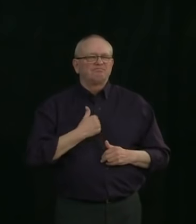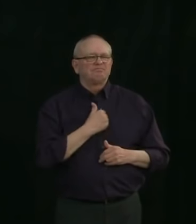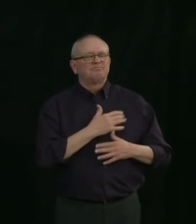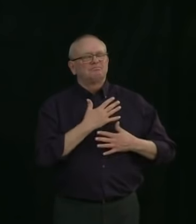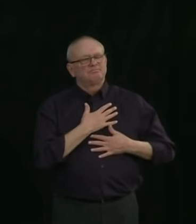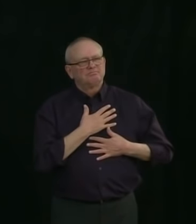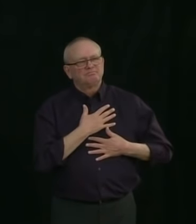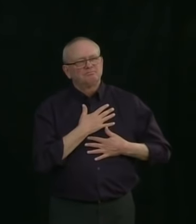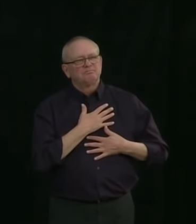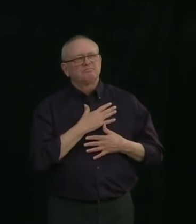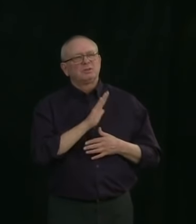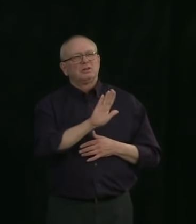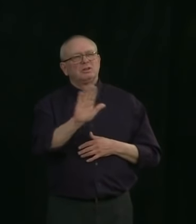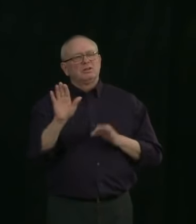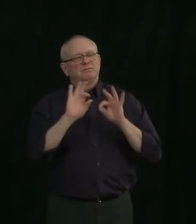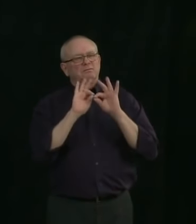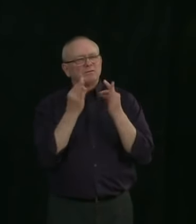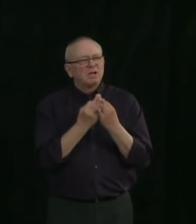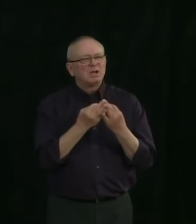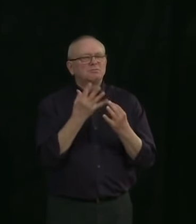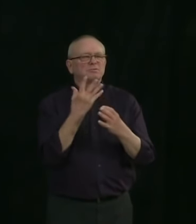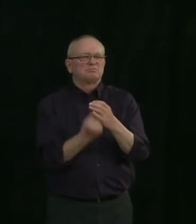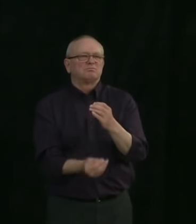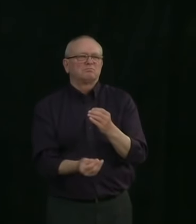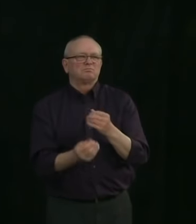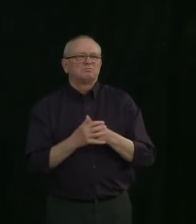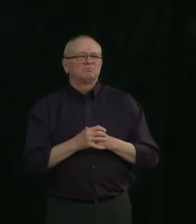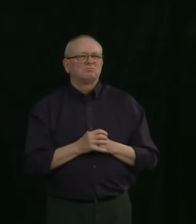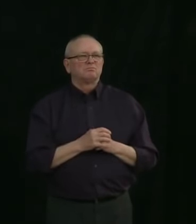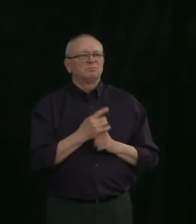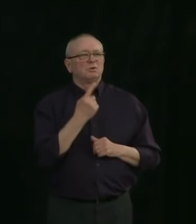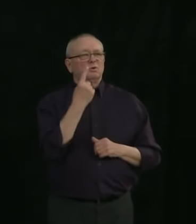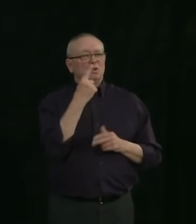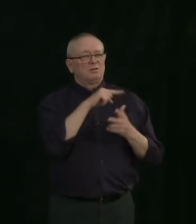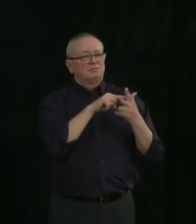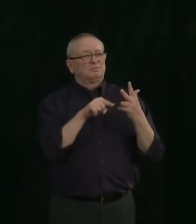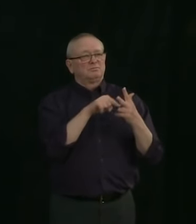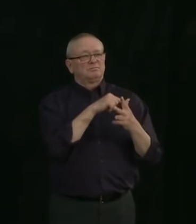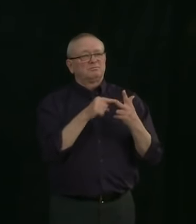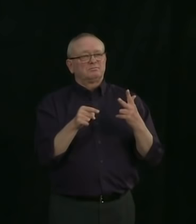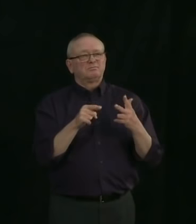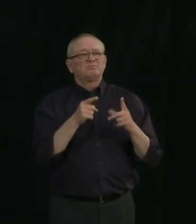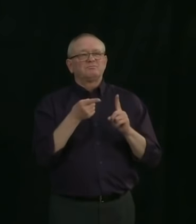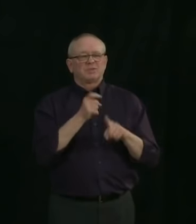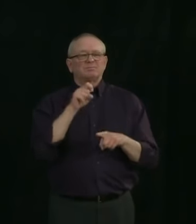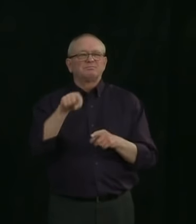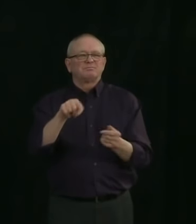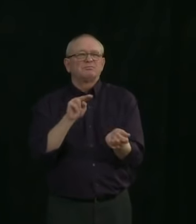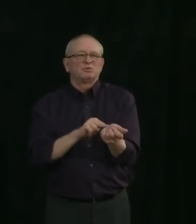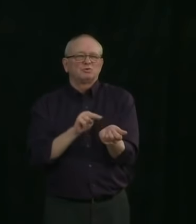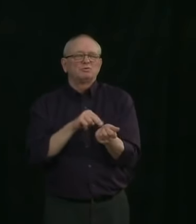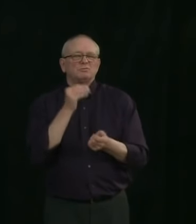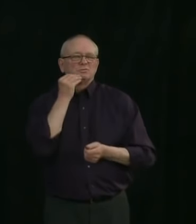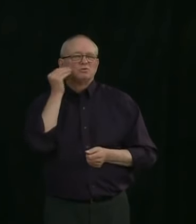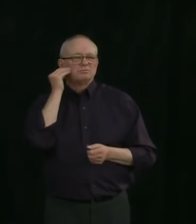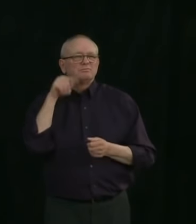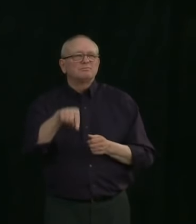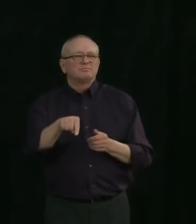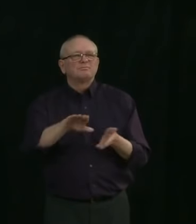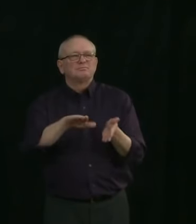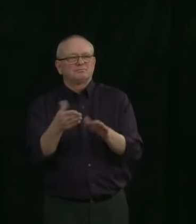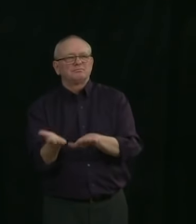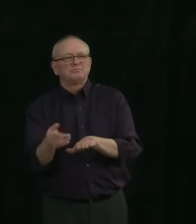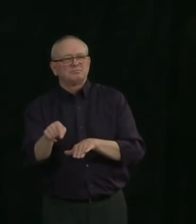these deaths was linked to a continuing care outbreak in Calgary, highlighting yet again how important it is to protect people in